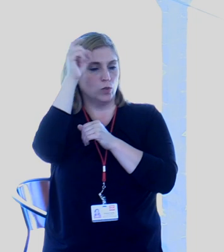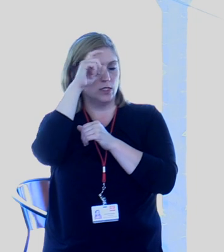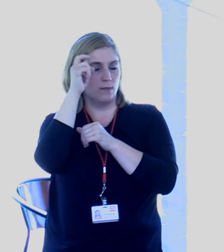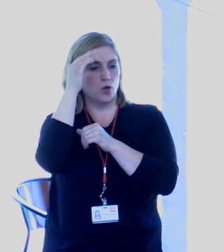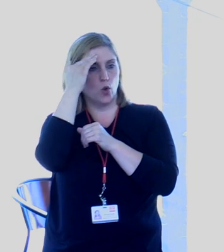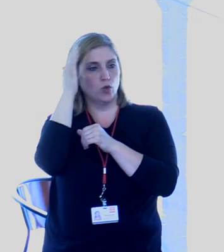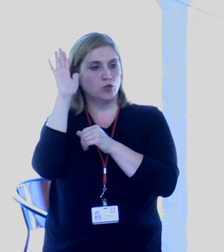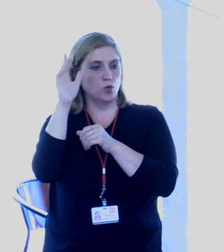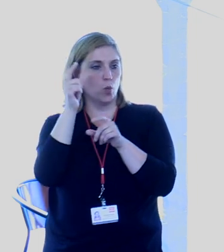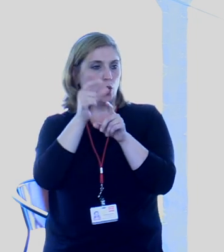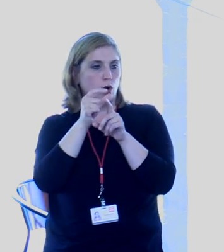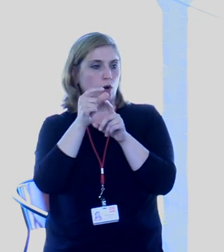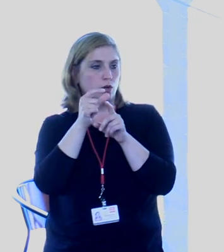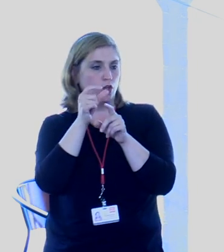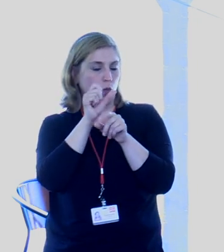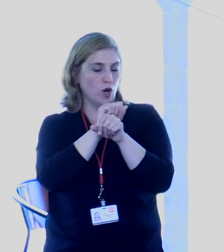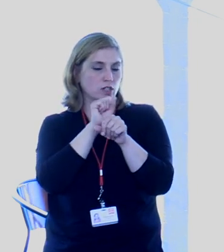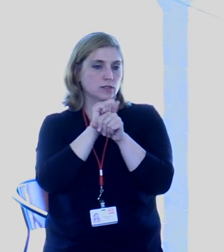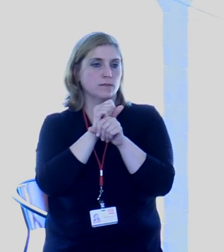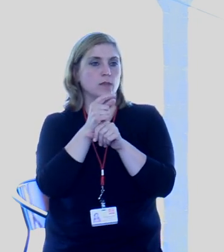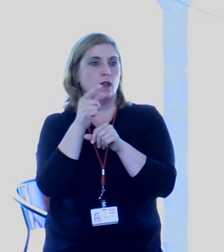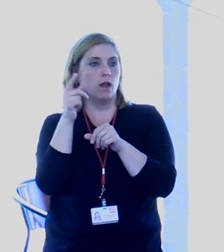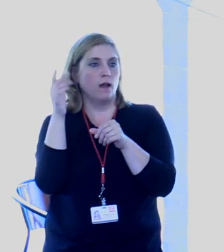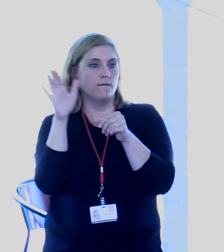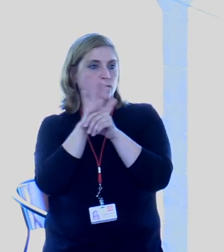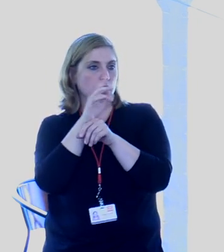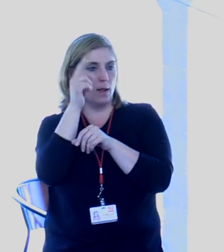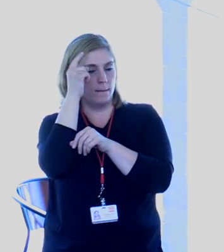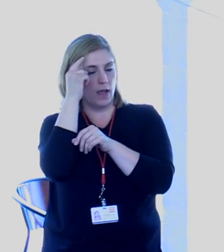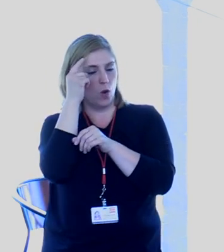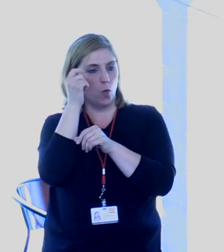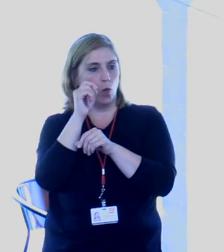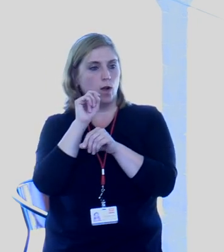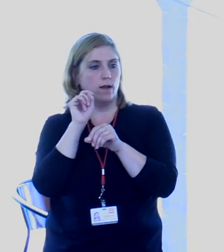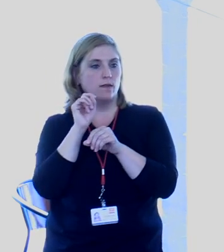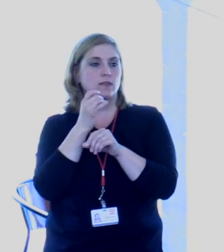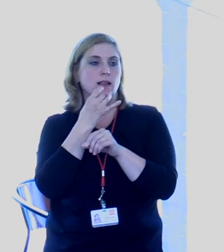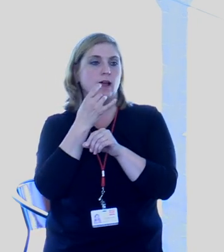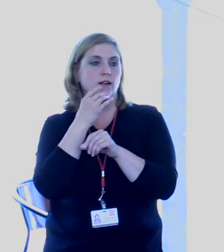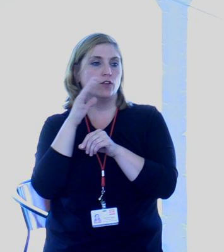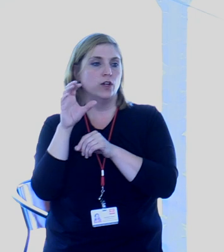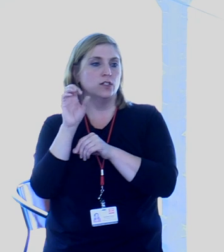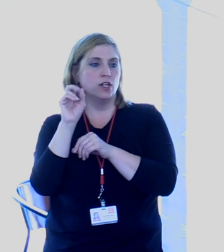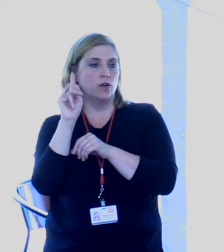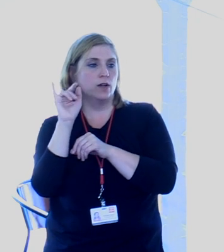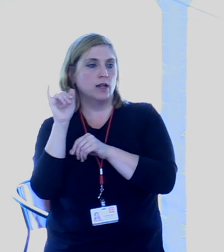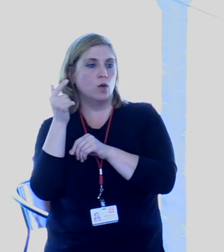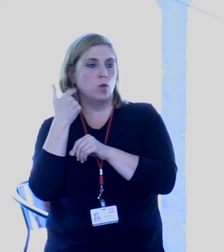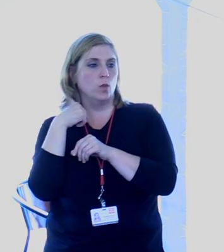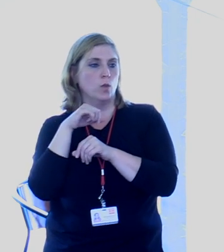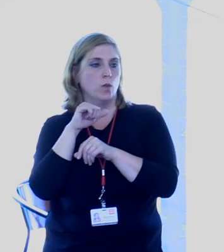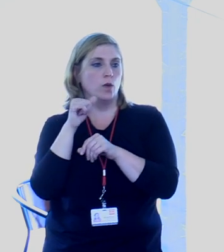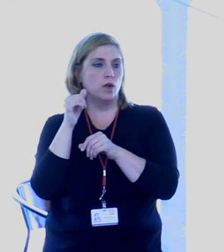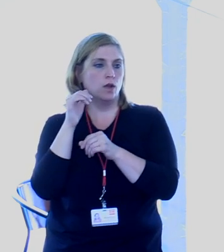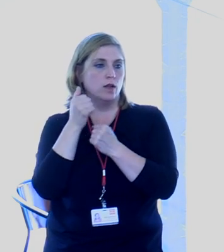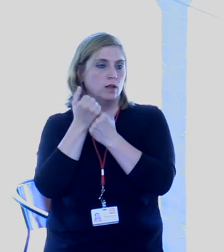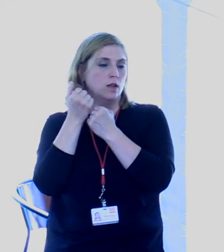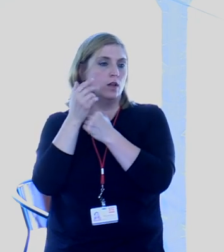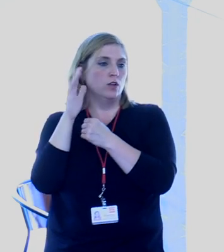We pray that you would fill our minds with the light of your charity so that we might be agents of your peace in the